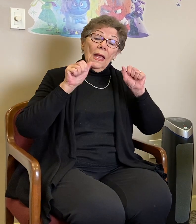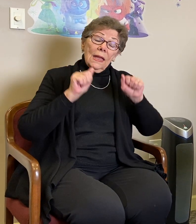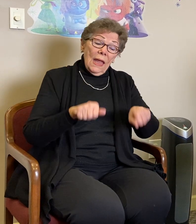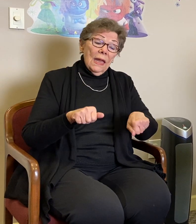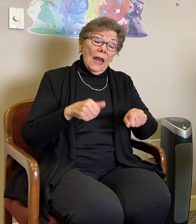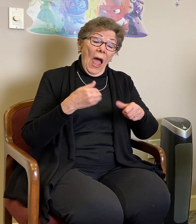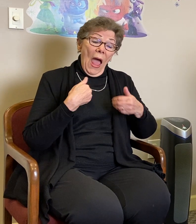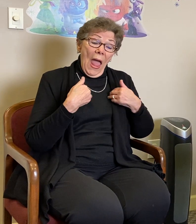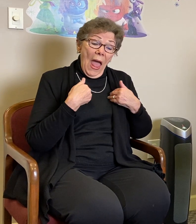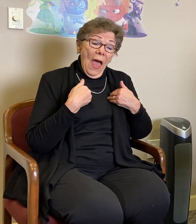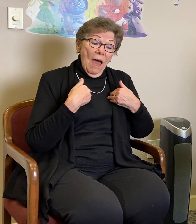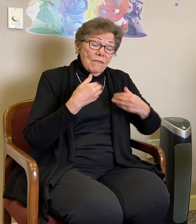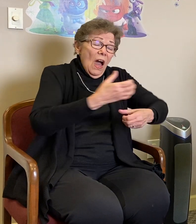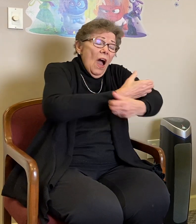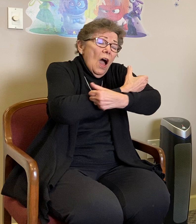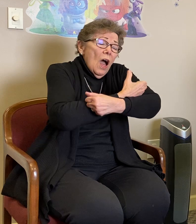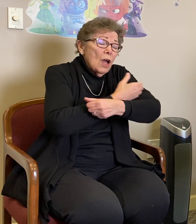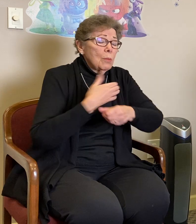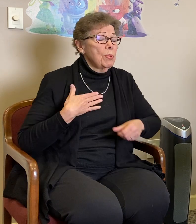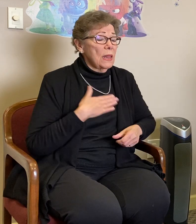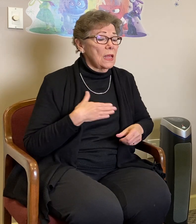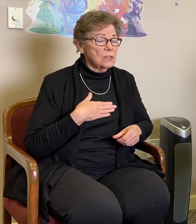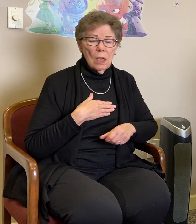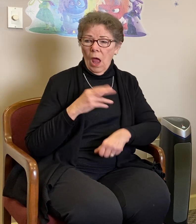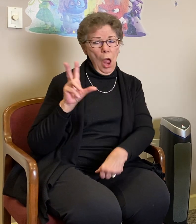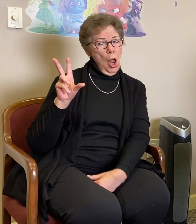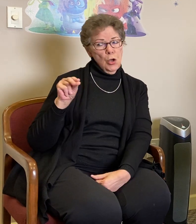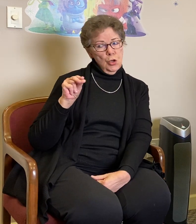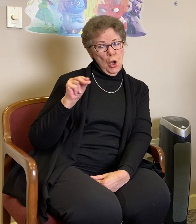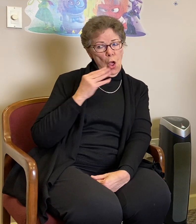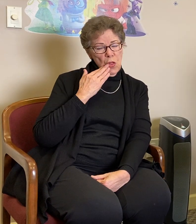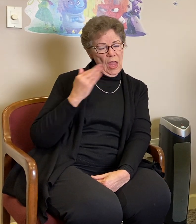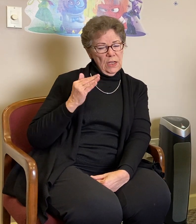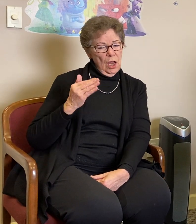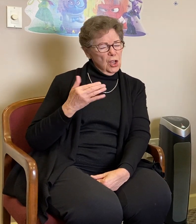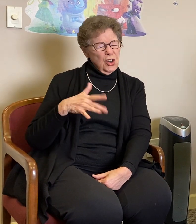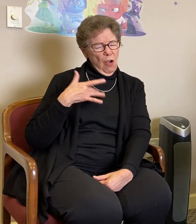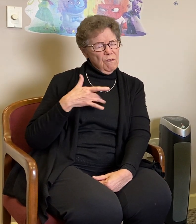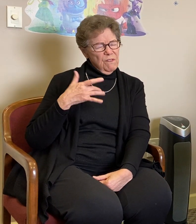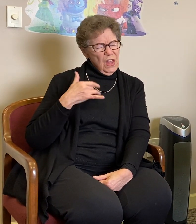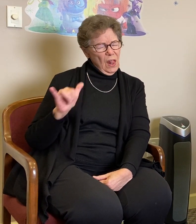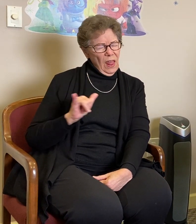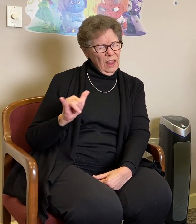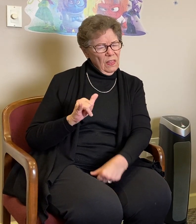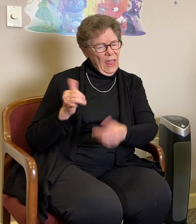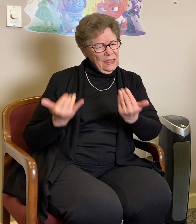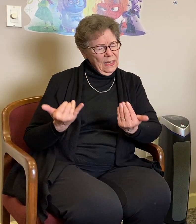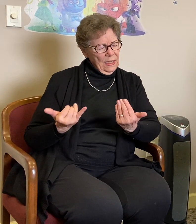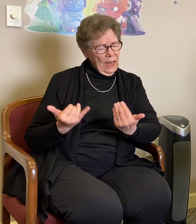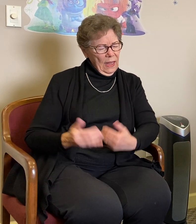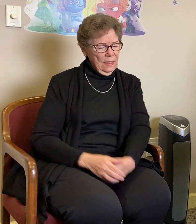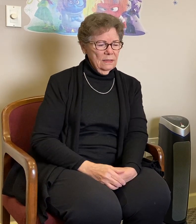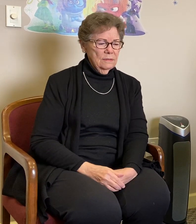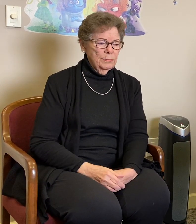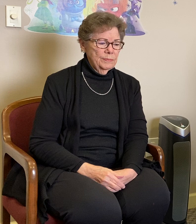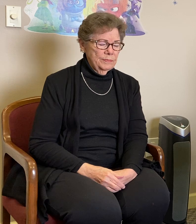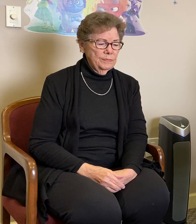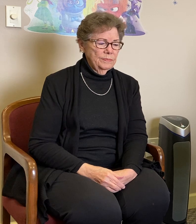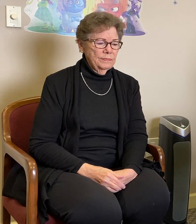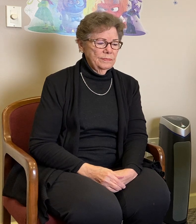hug, please? No, thanks. I don't feel like hugging anyone today.